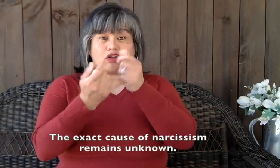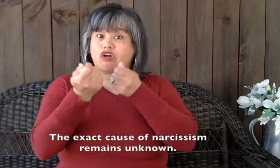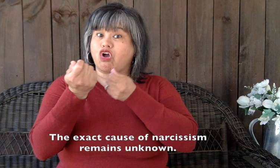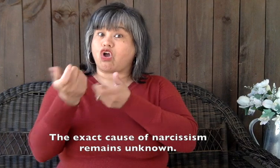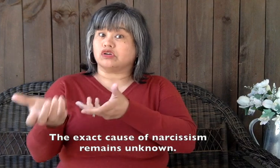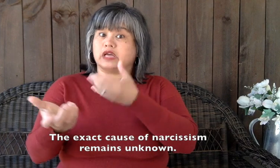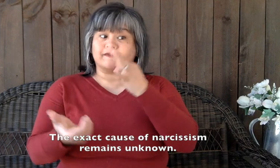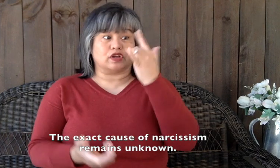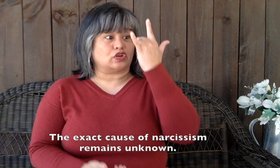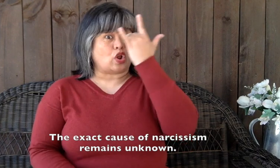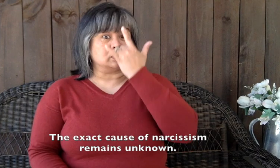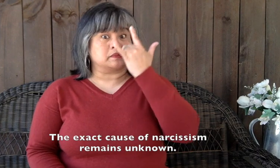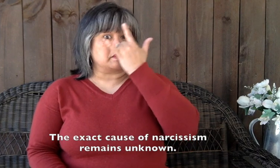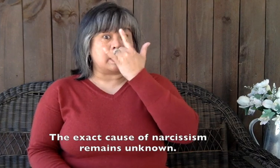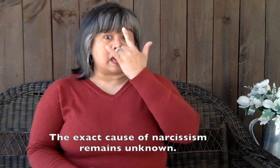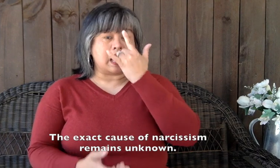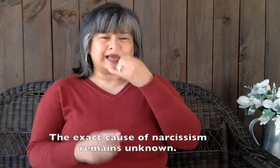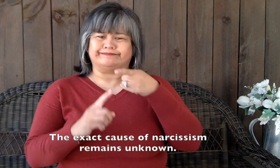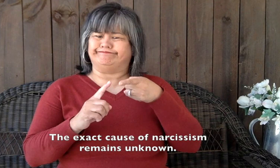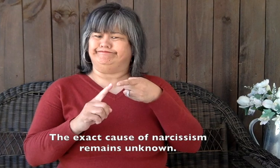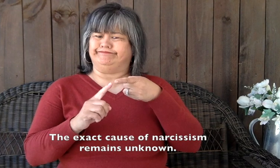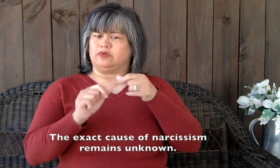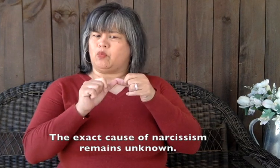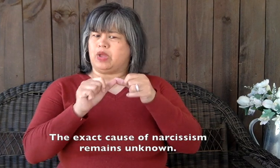The exact cause of narcissism remains unknown.